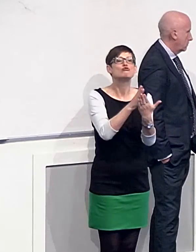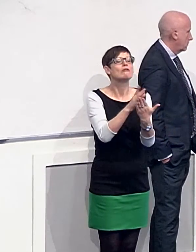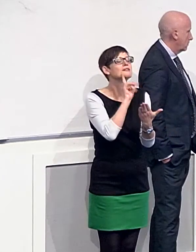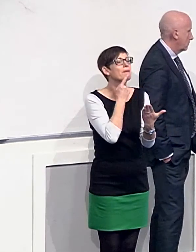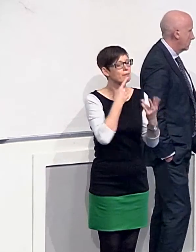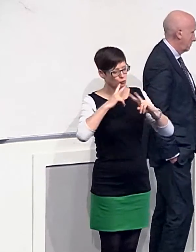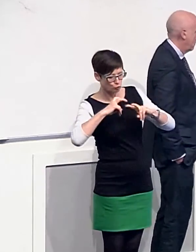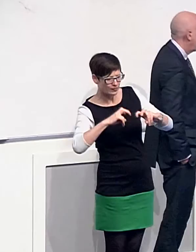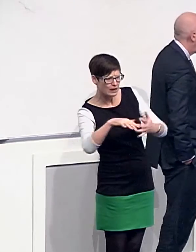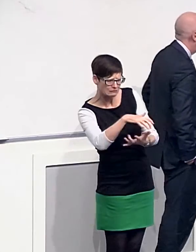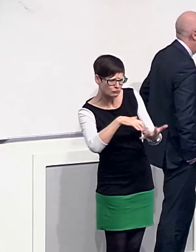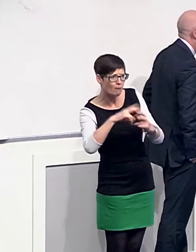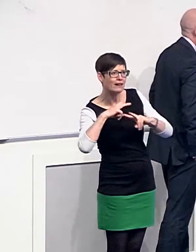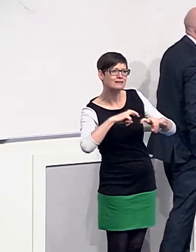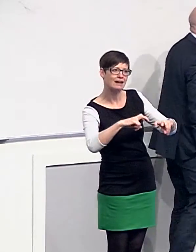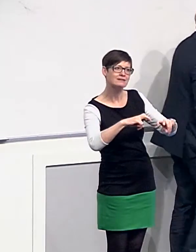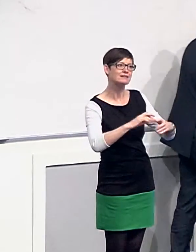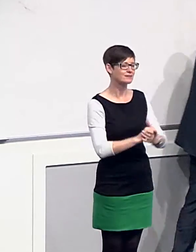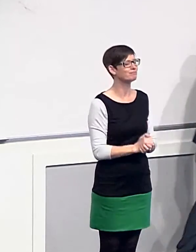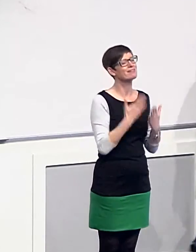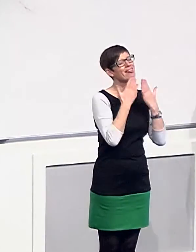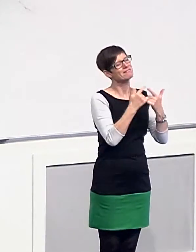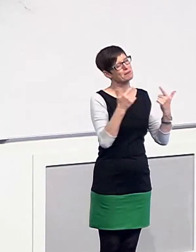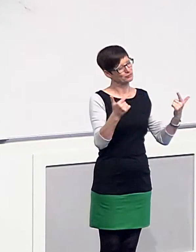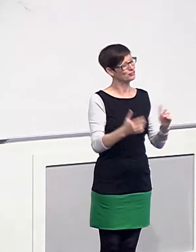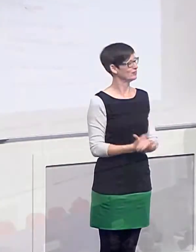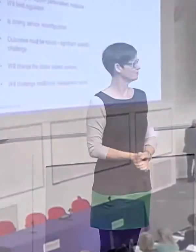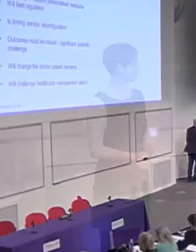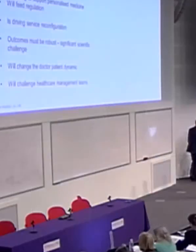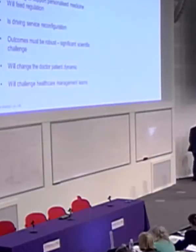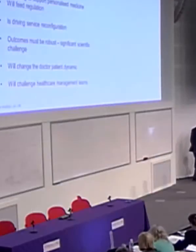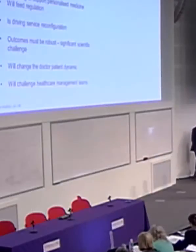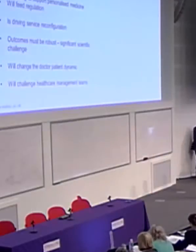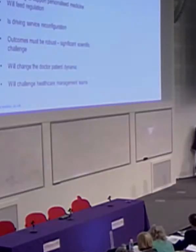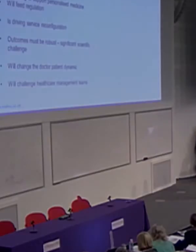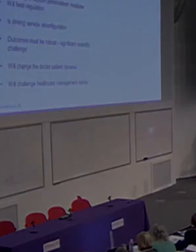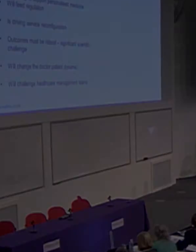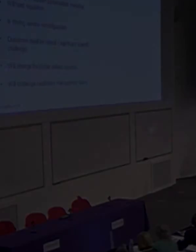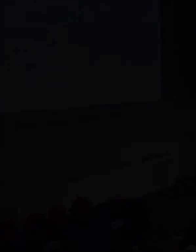these results. Thank you both very much indeed, gentlemen. Ben Bradshaw and Ben Bridgewater and Bernard Keavney.